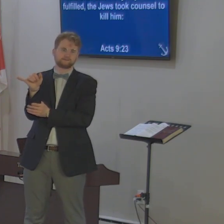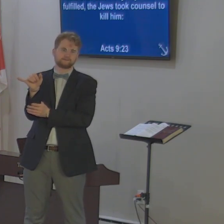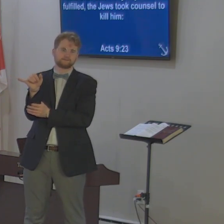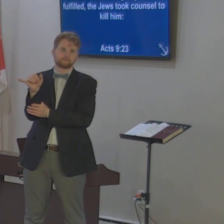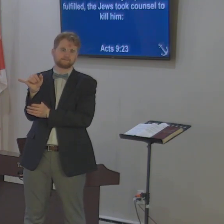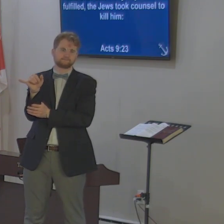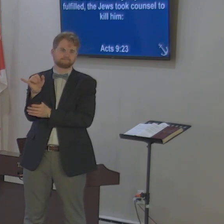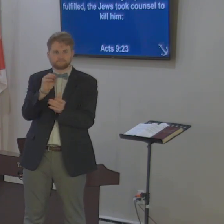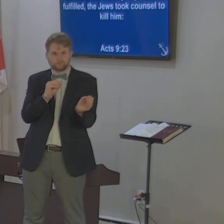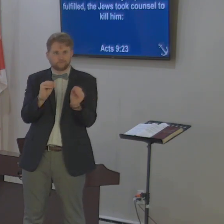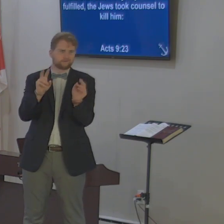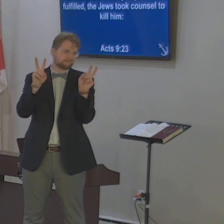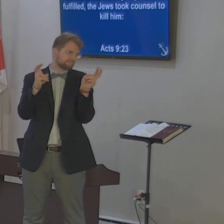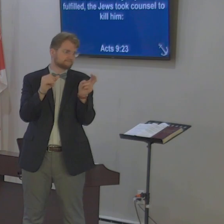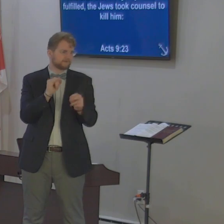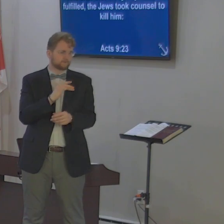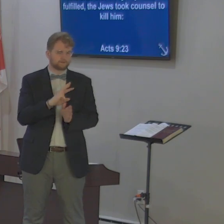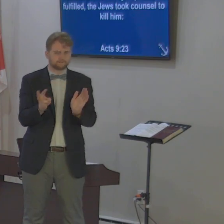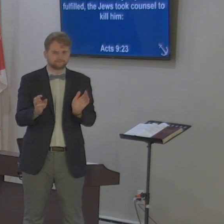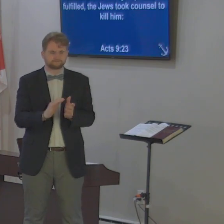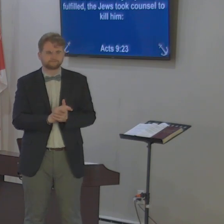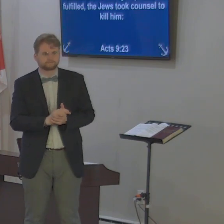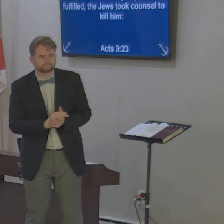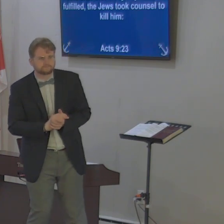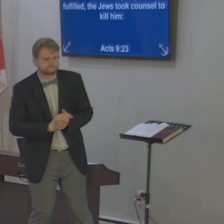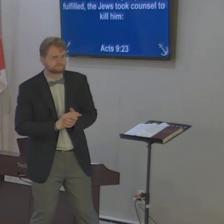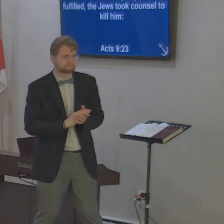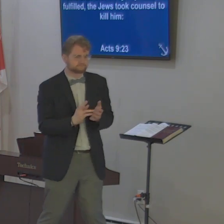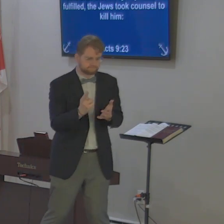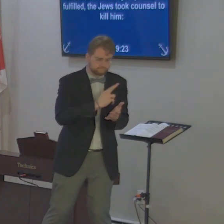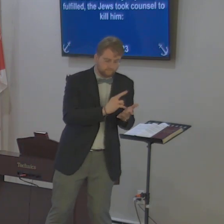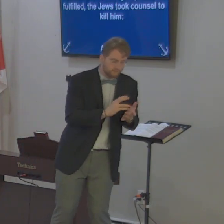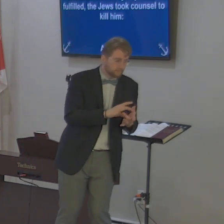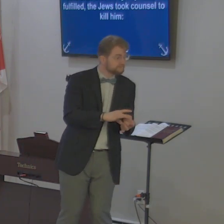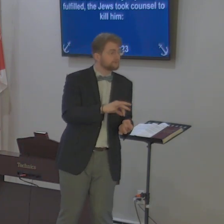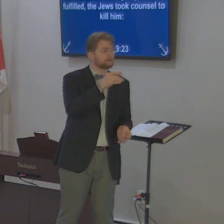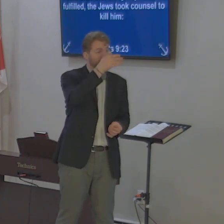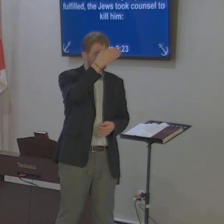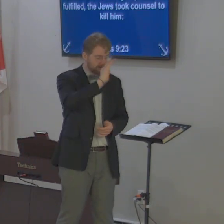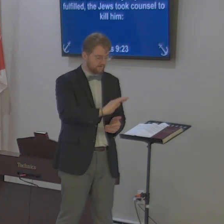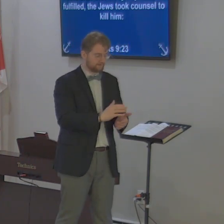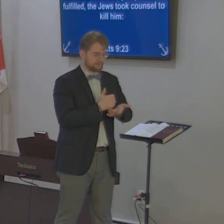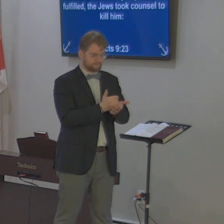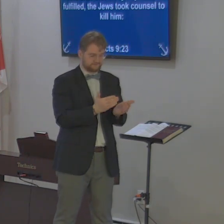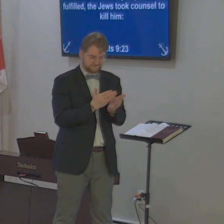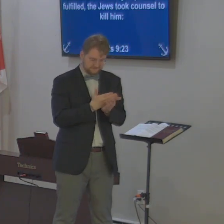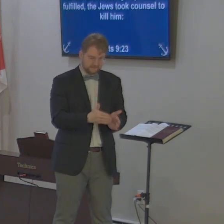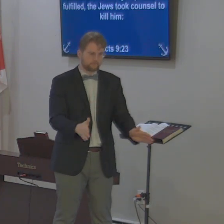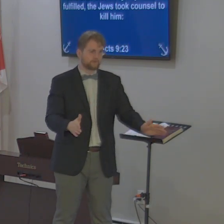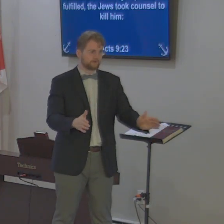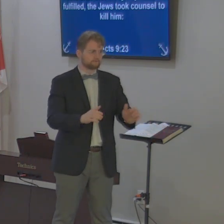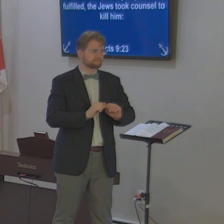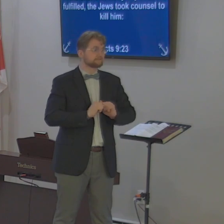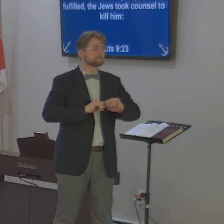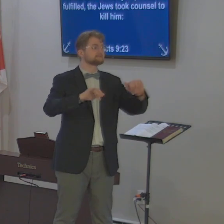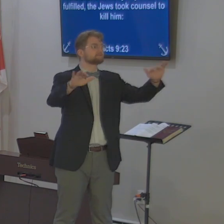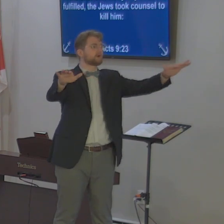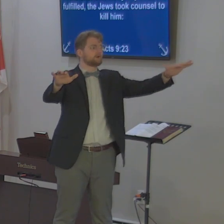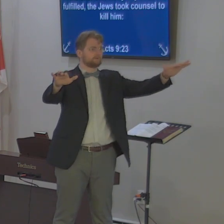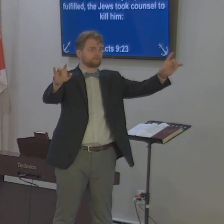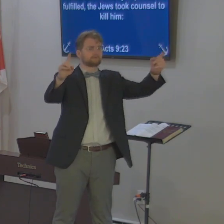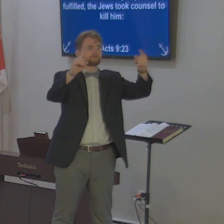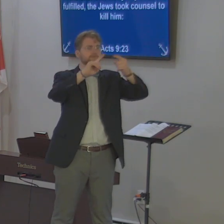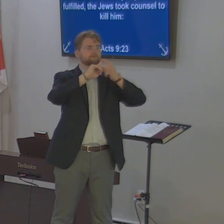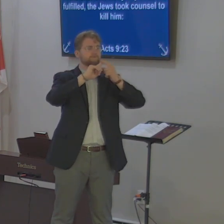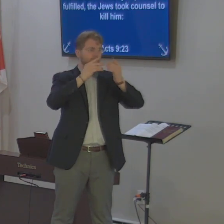moving, if you will. And it said the Holy Spirit of God separated them. The Holy Spirit of God sent them through the power of the